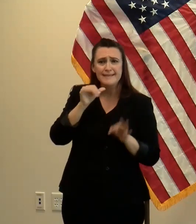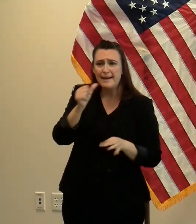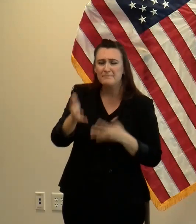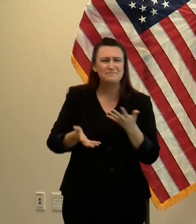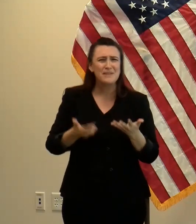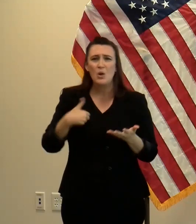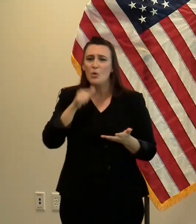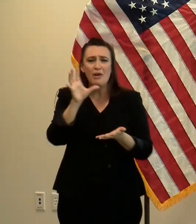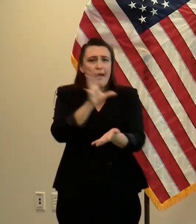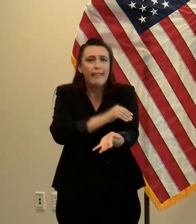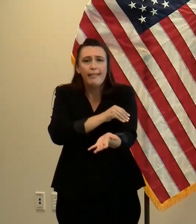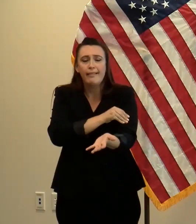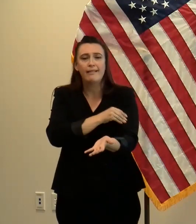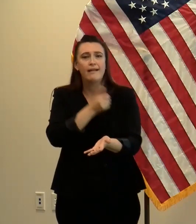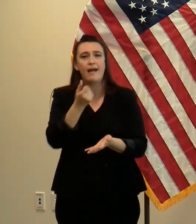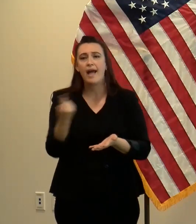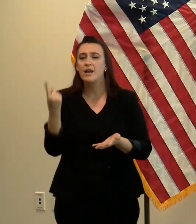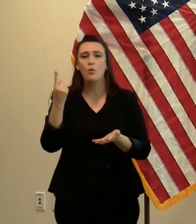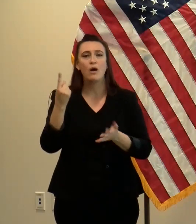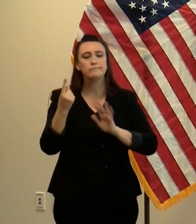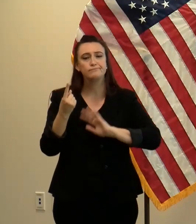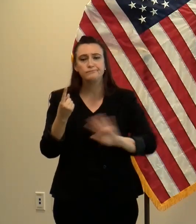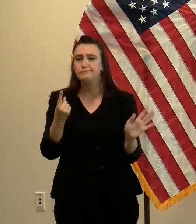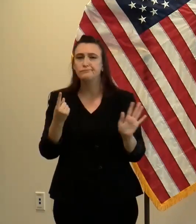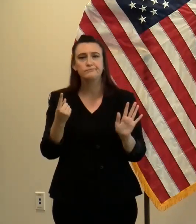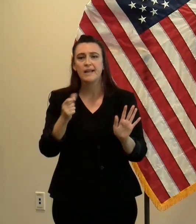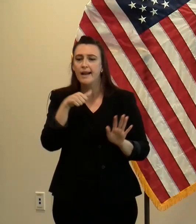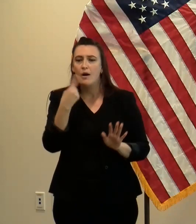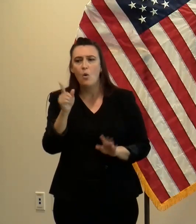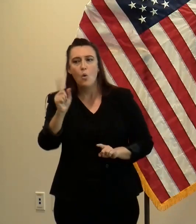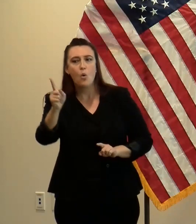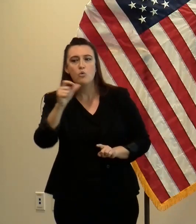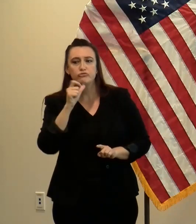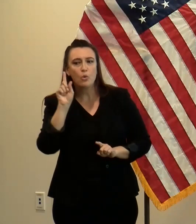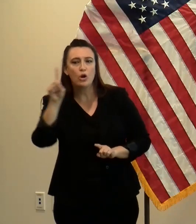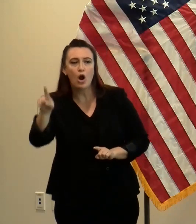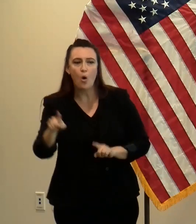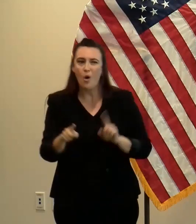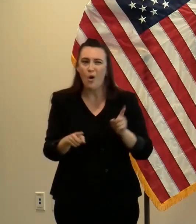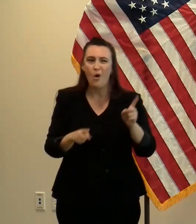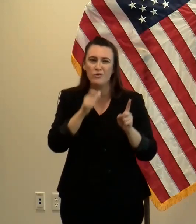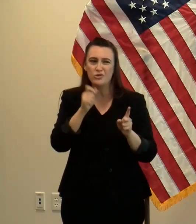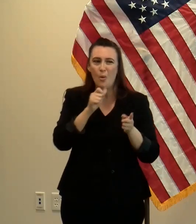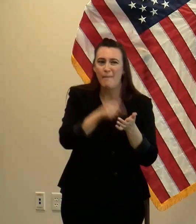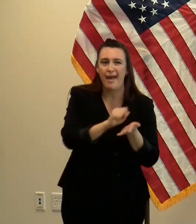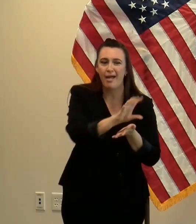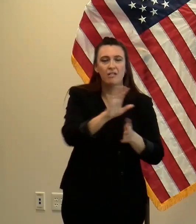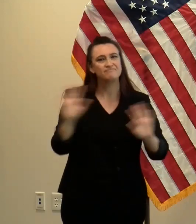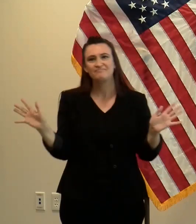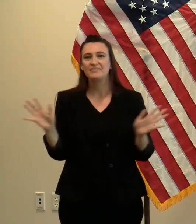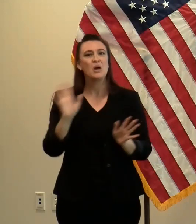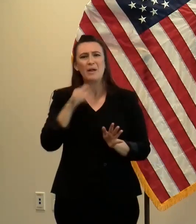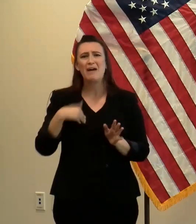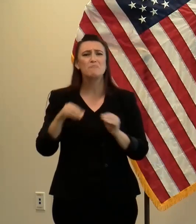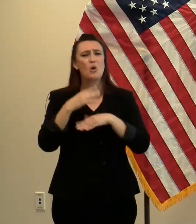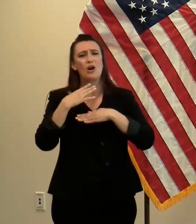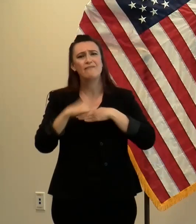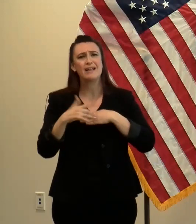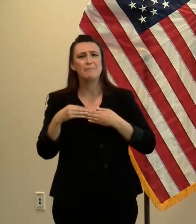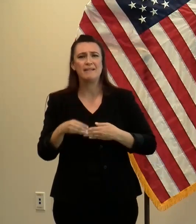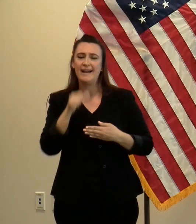to disenfranchise anyone from voting on election day. We're going to have more availability to vote,